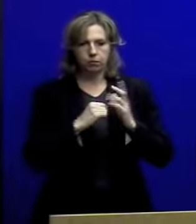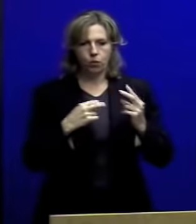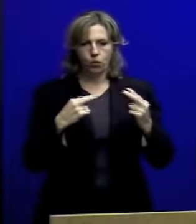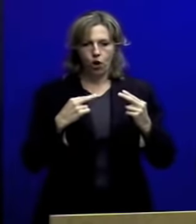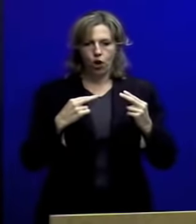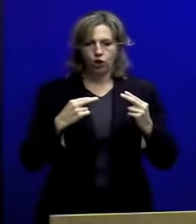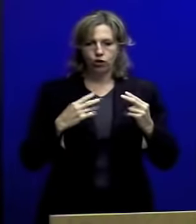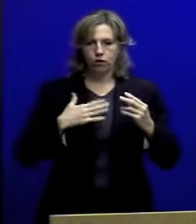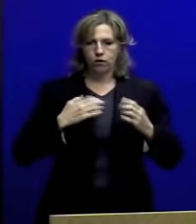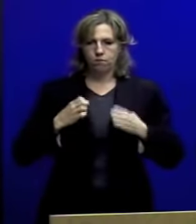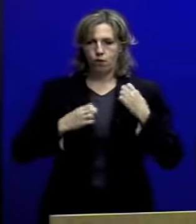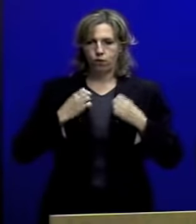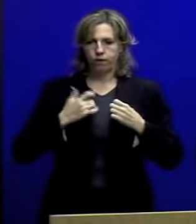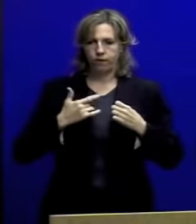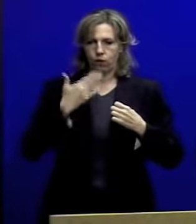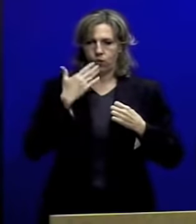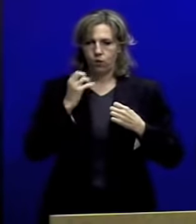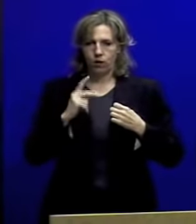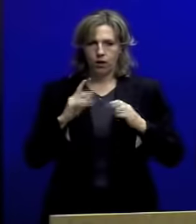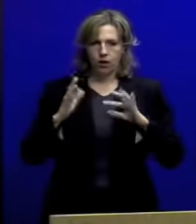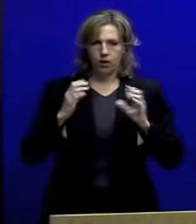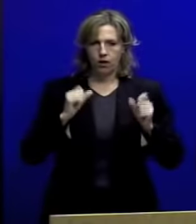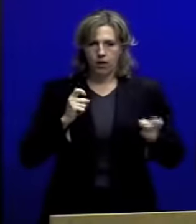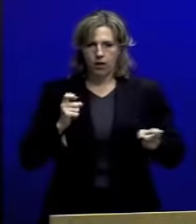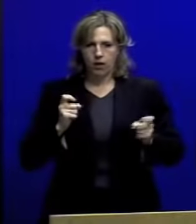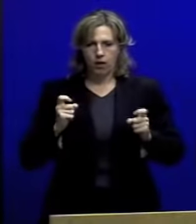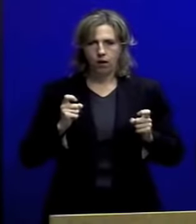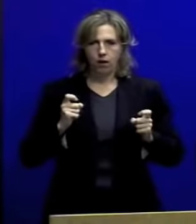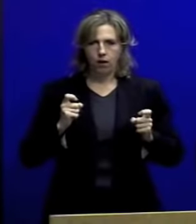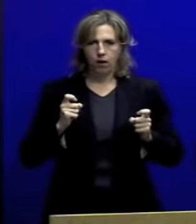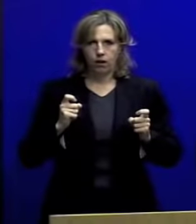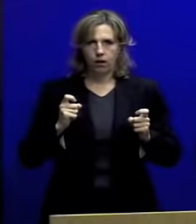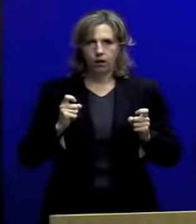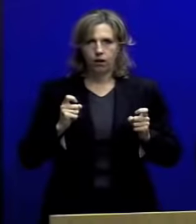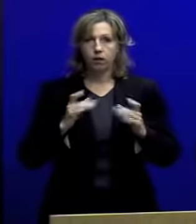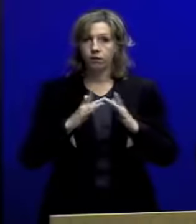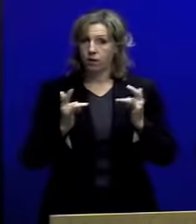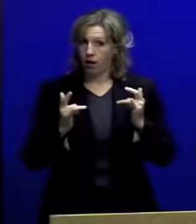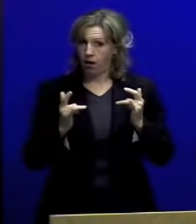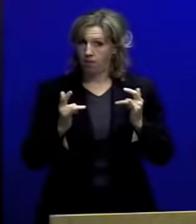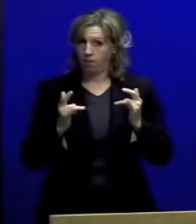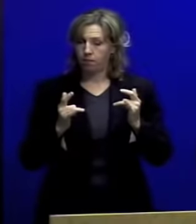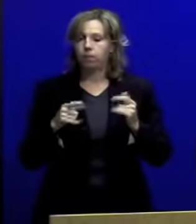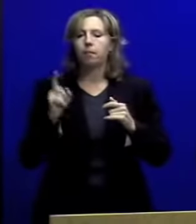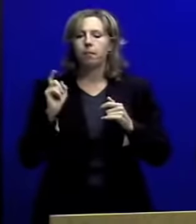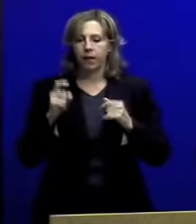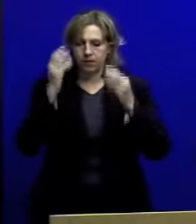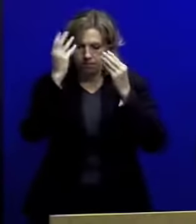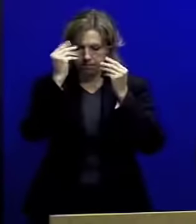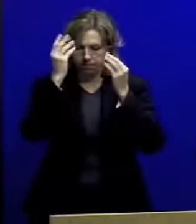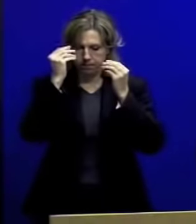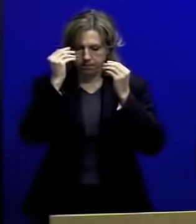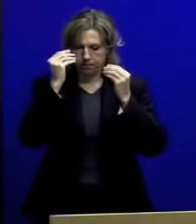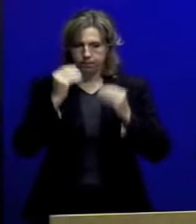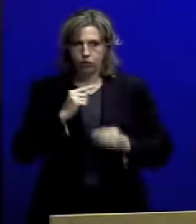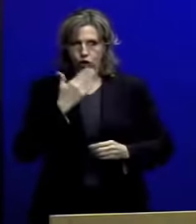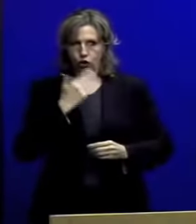a certain point in that illness, it was time to focus solely on quality of life issues.